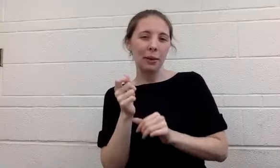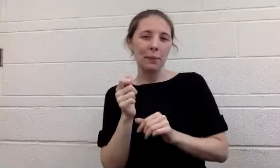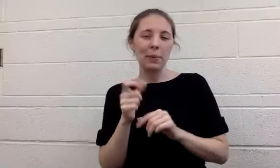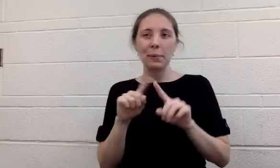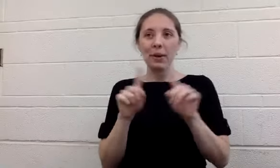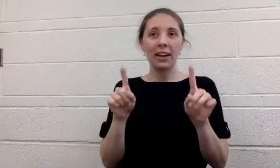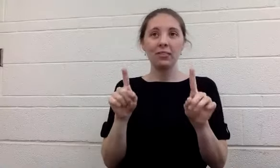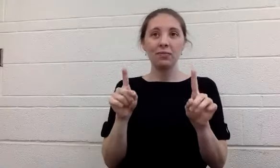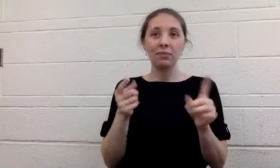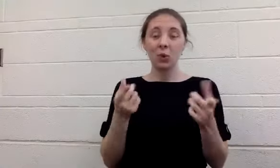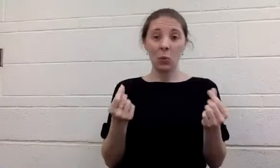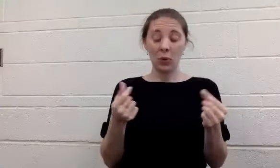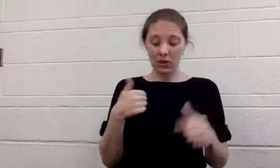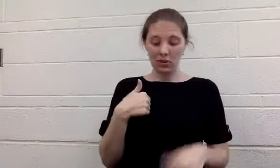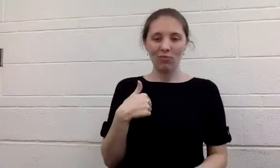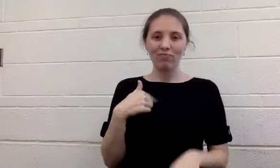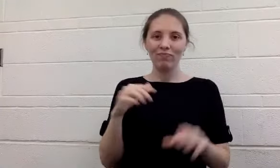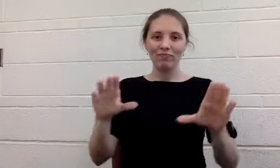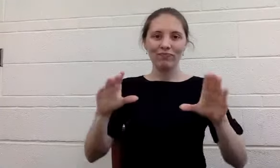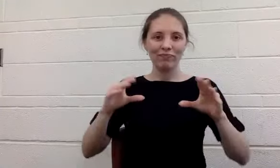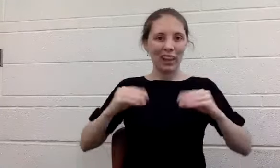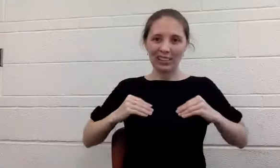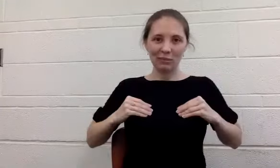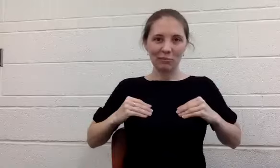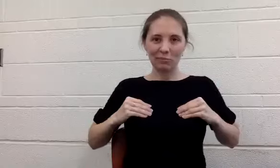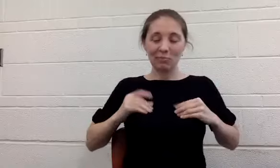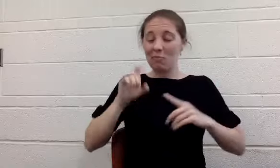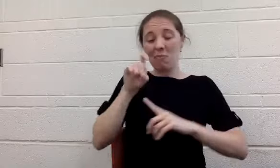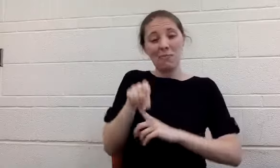started dating, and then he just stopped doing it. He just kind of grew up and